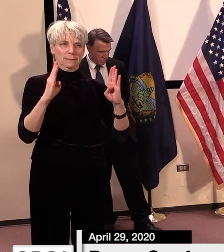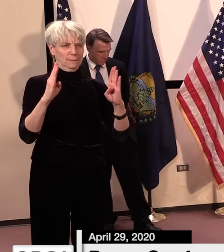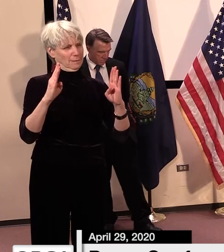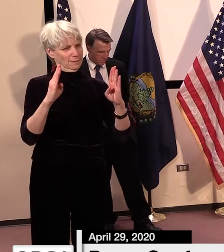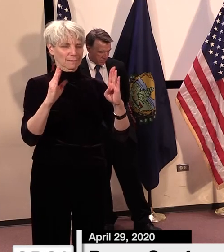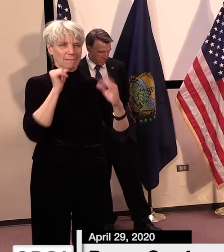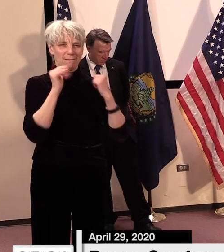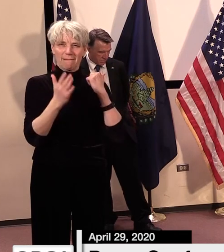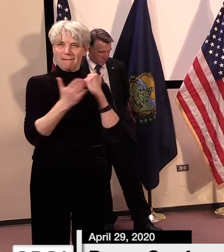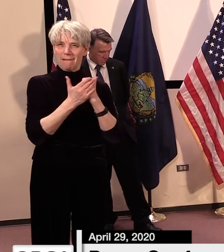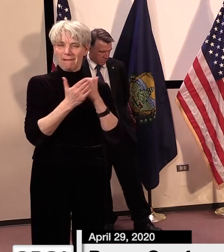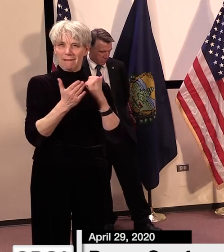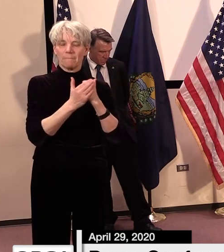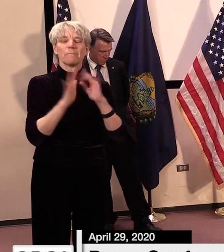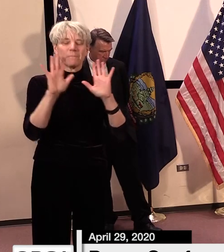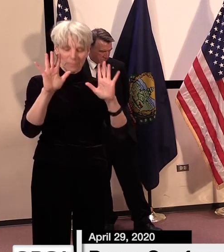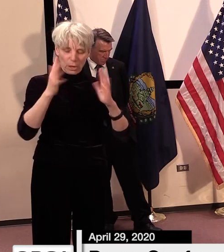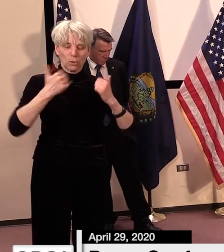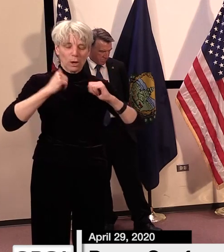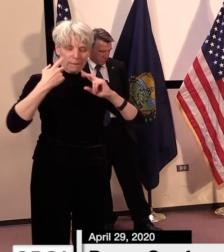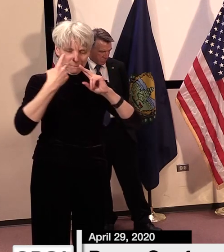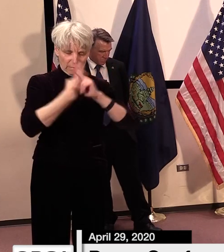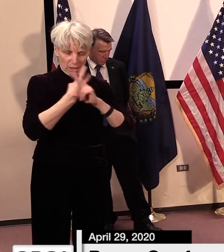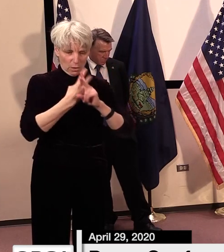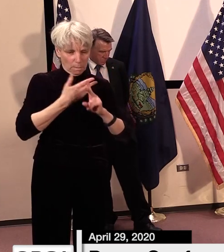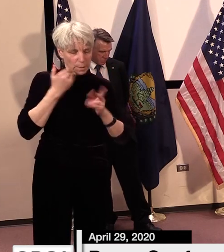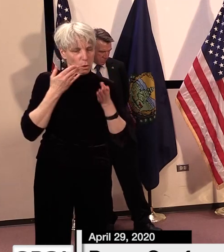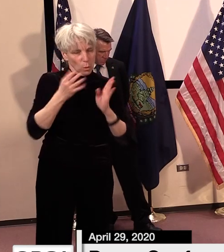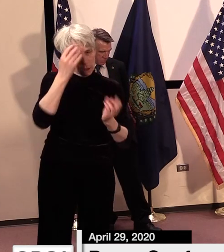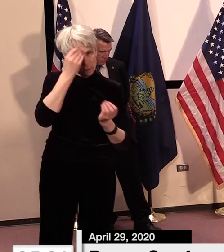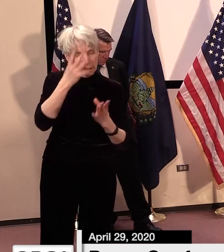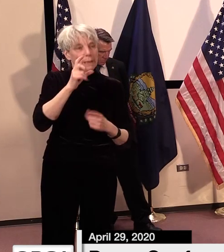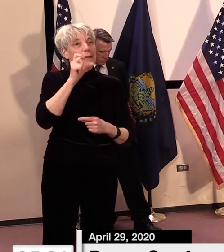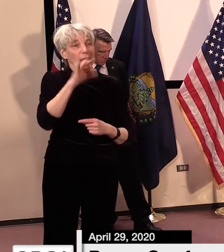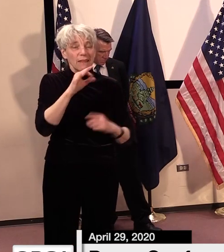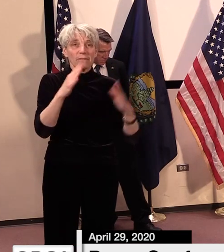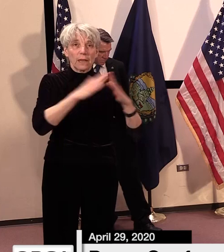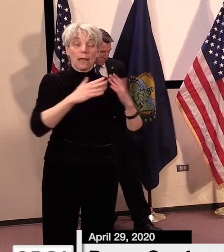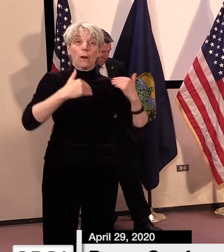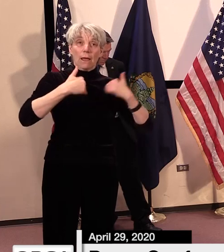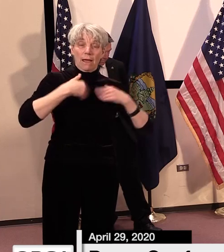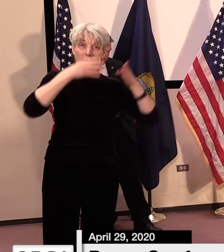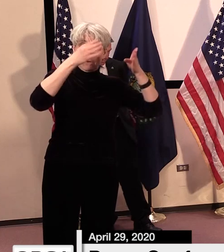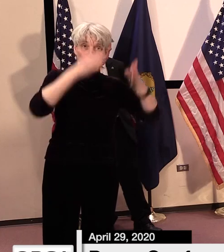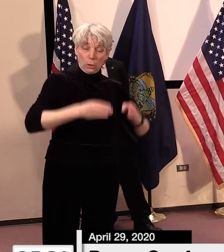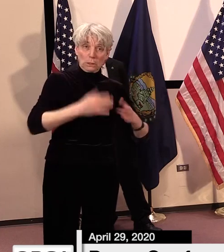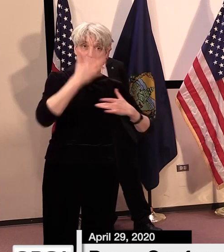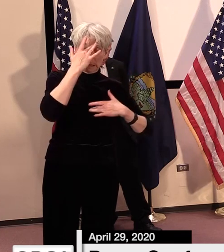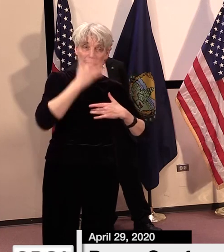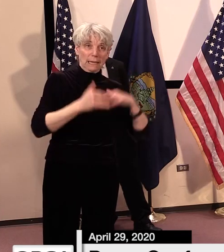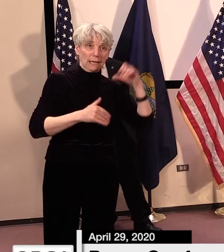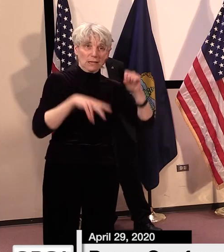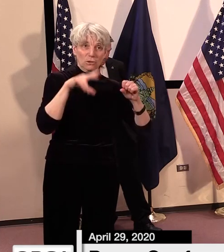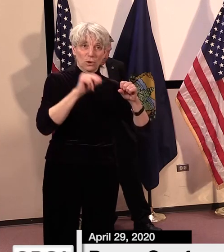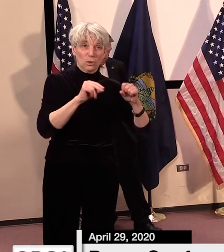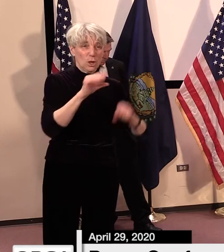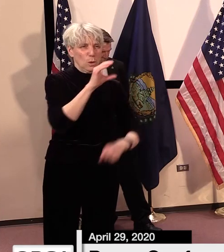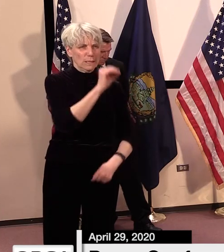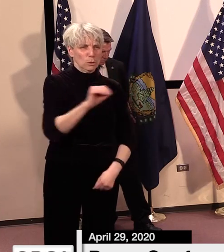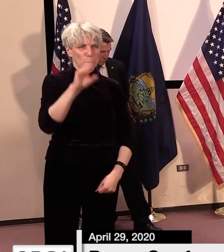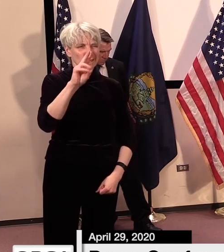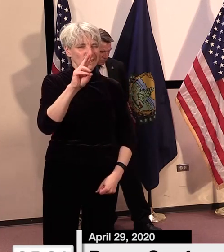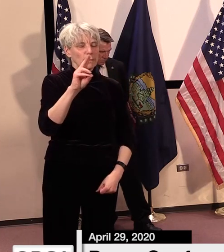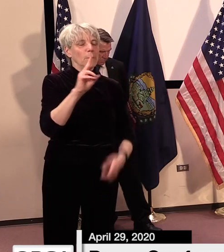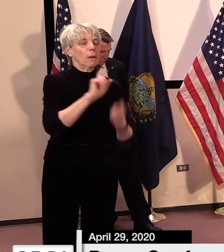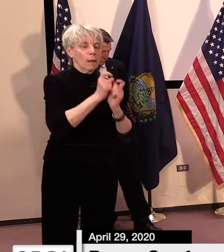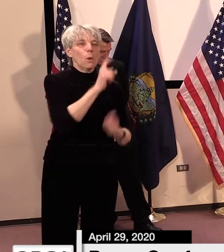whether there's been a case within a town. So maybe if there isn't a 0, where we may not be able to